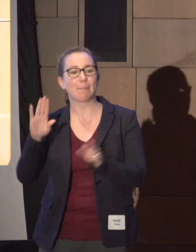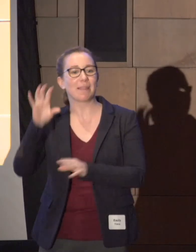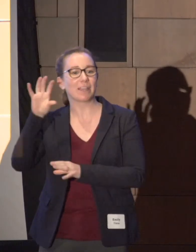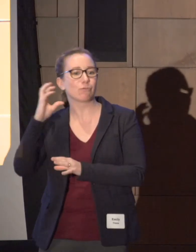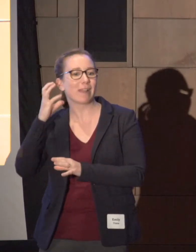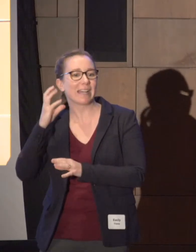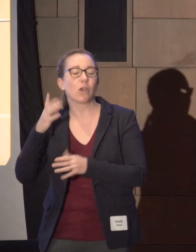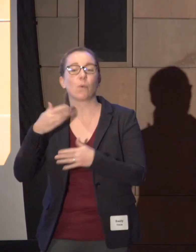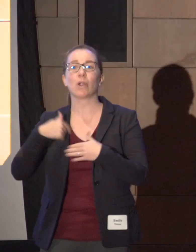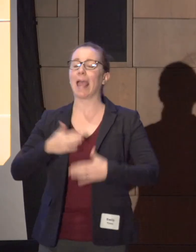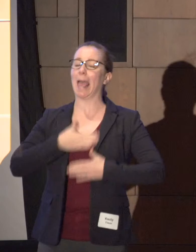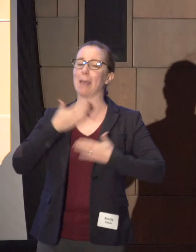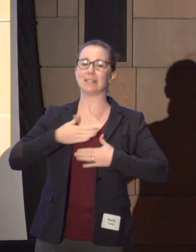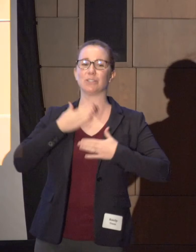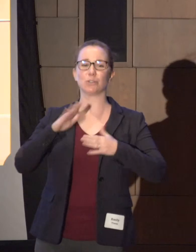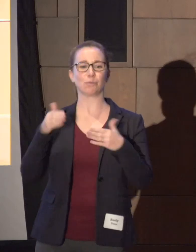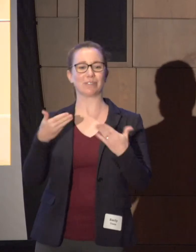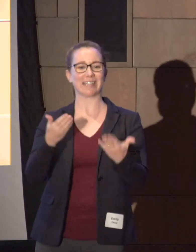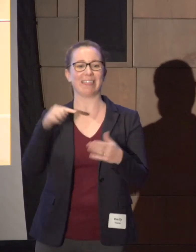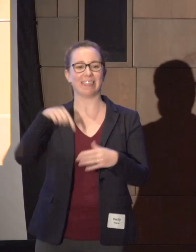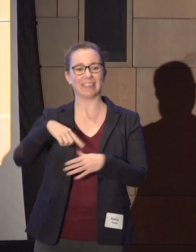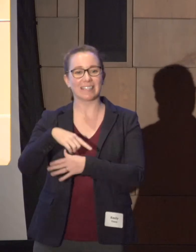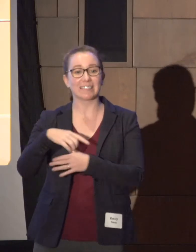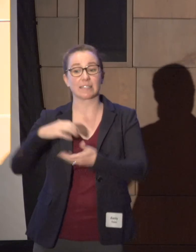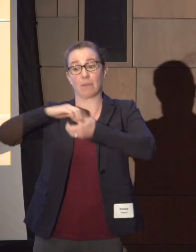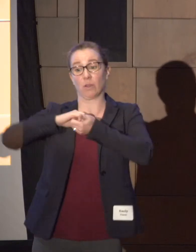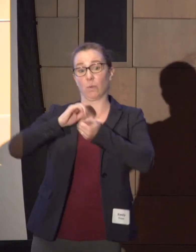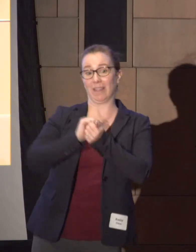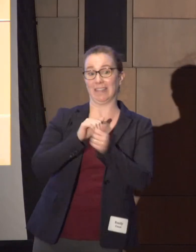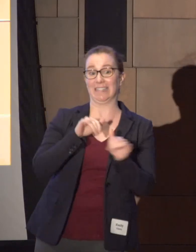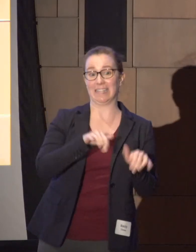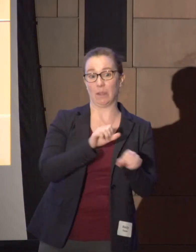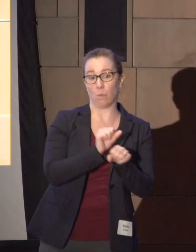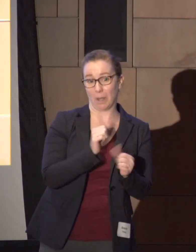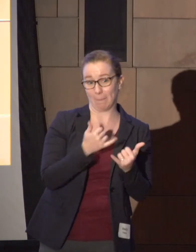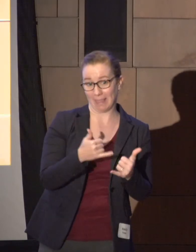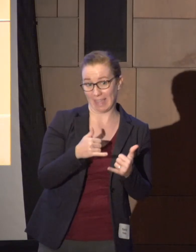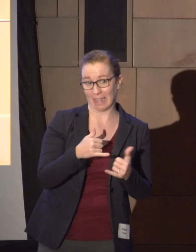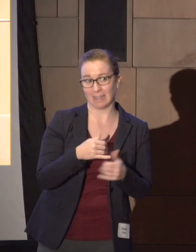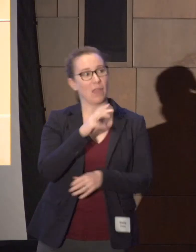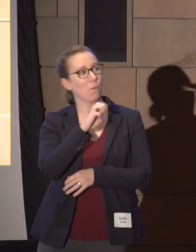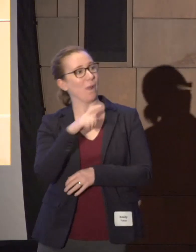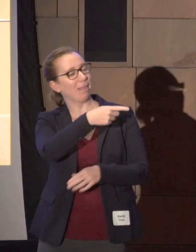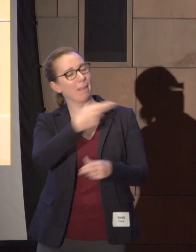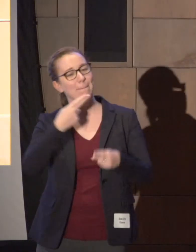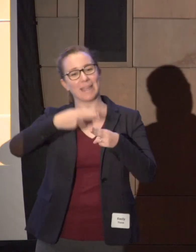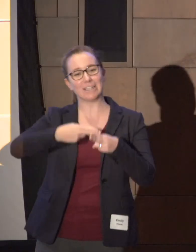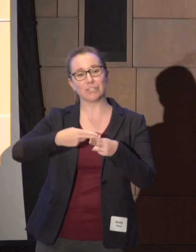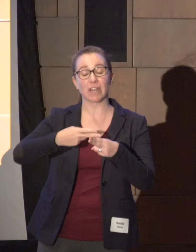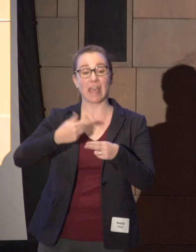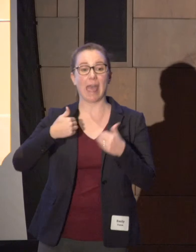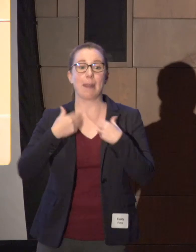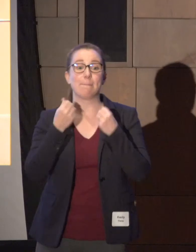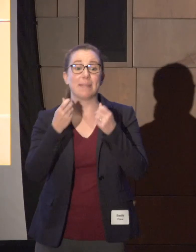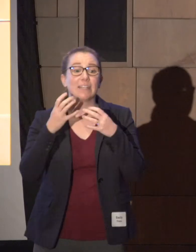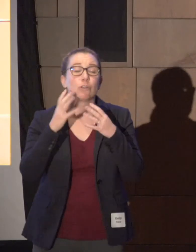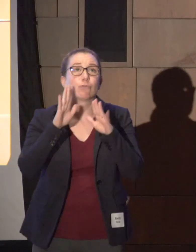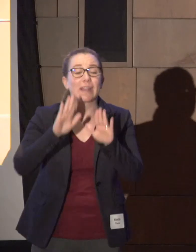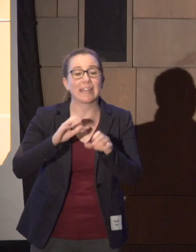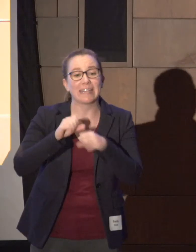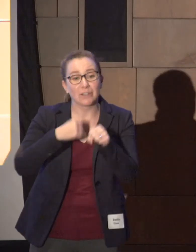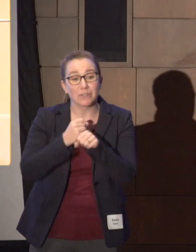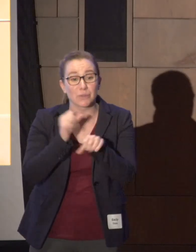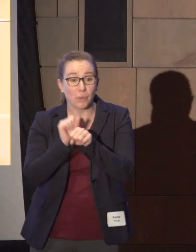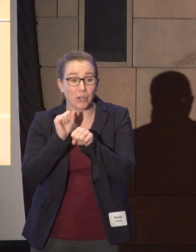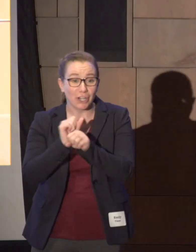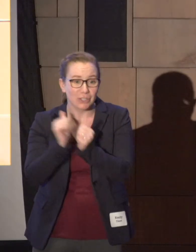be presenting this evening's program in partnership with Stay Work Play. As Will mentioned, we've had all these great years working together, and we hope